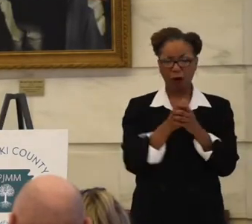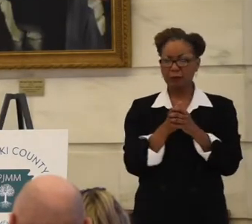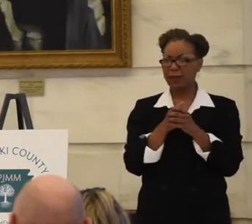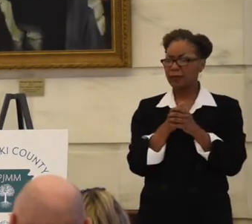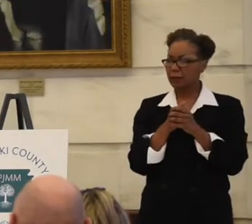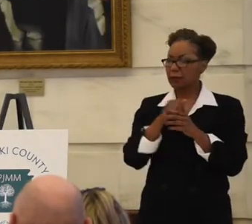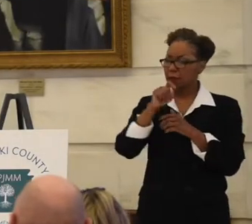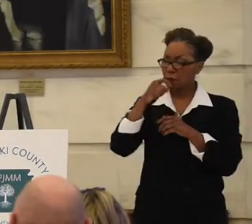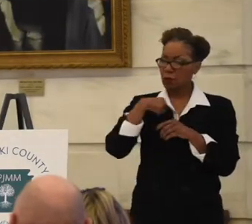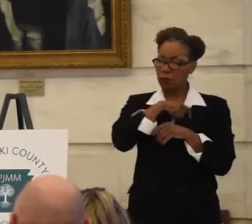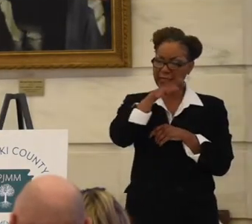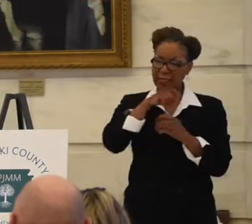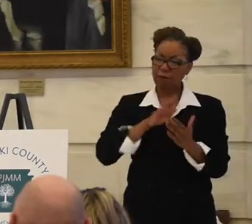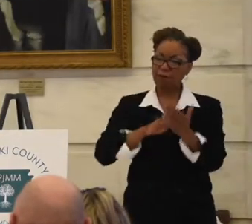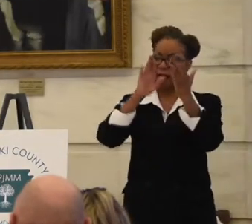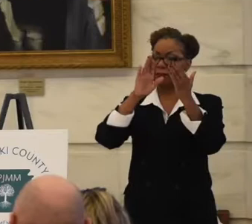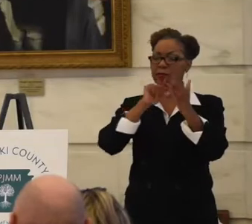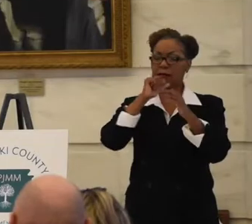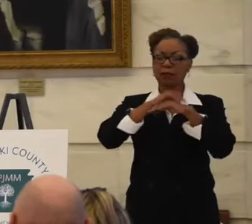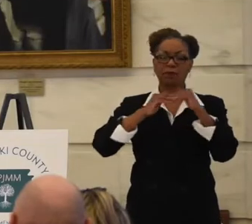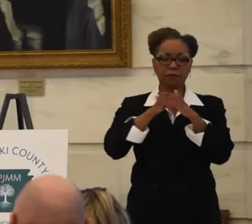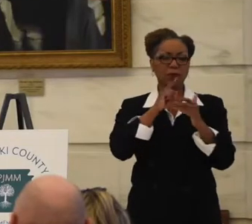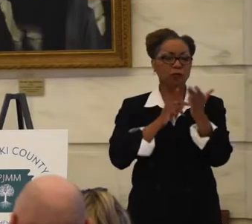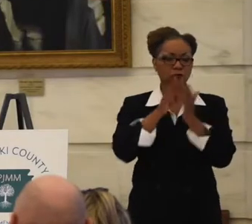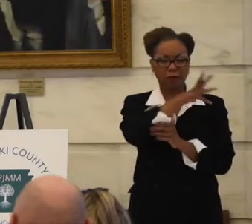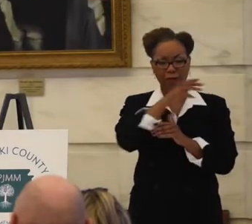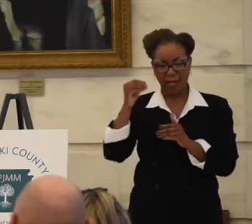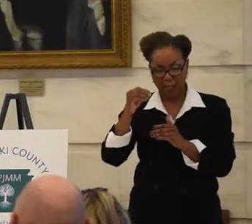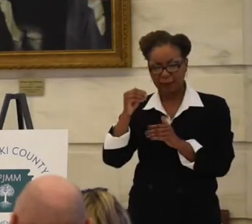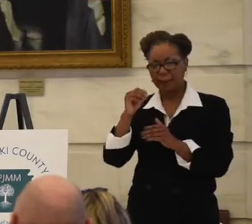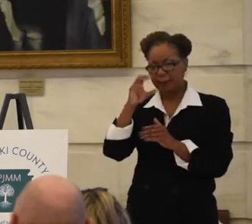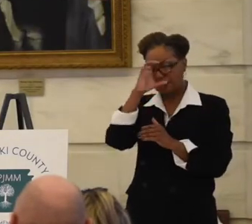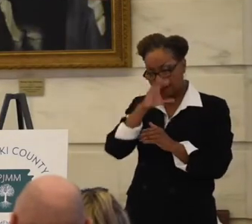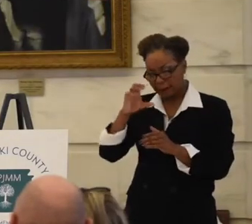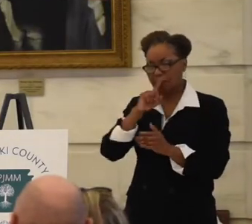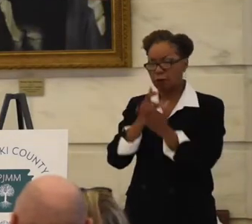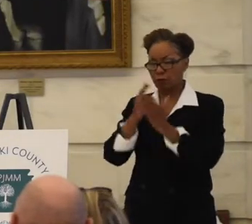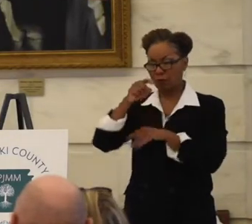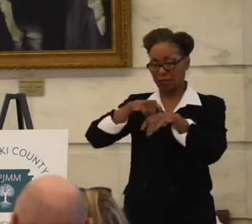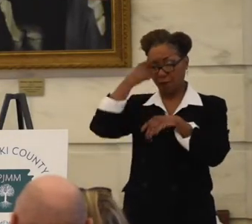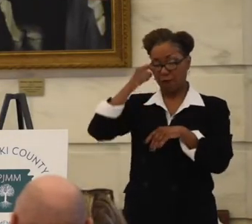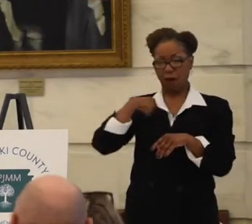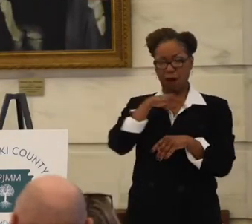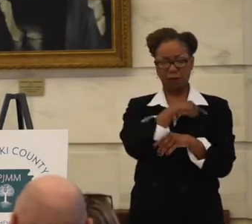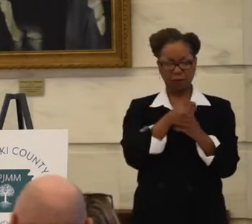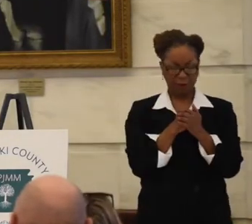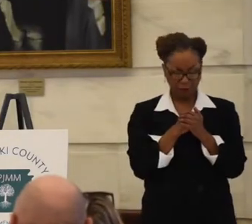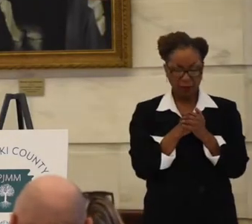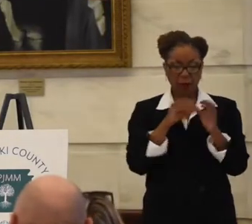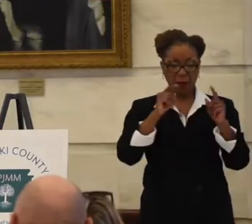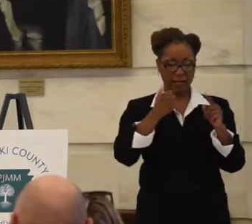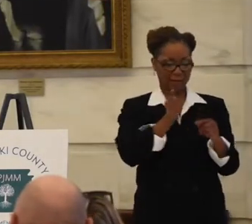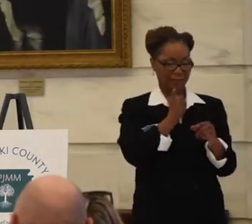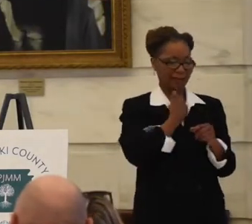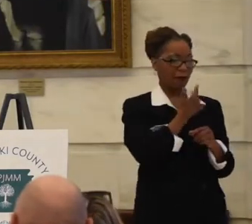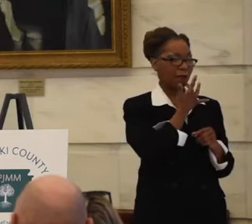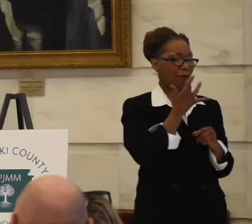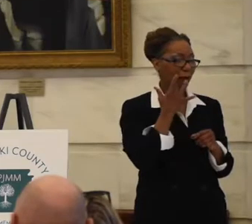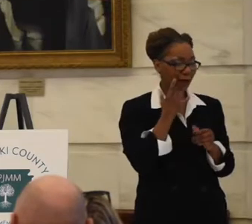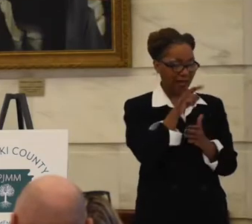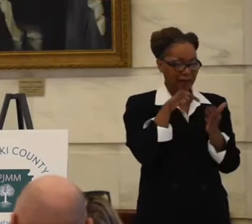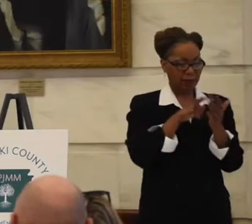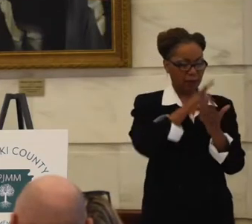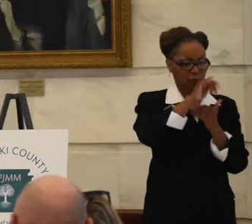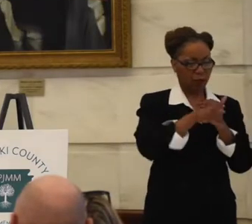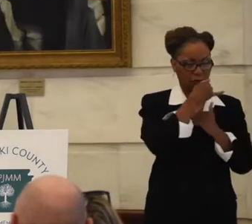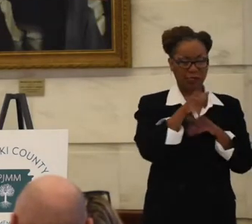to face the uncomfortable truth. It's time to seek truth. It's time for us. I was lucky in the sense that this project